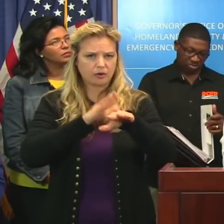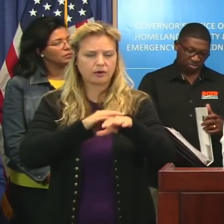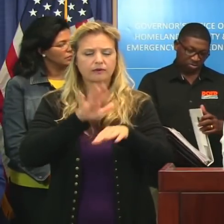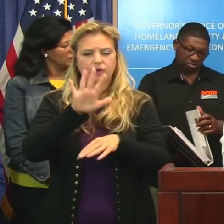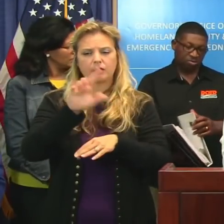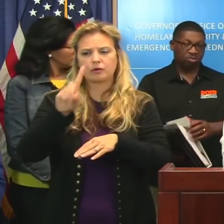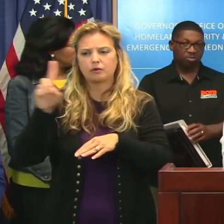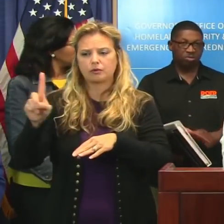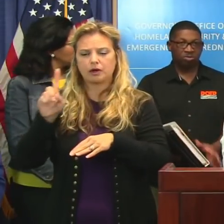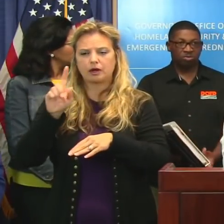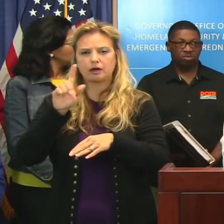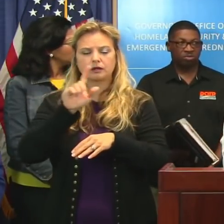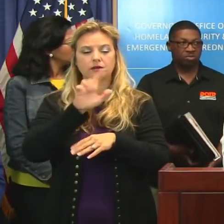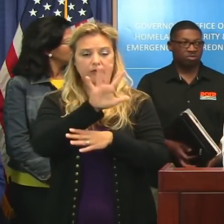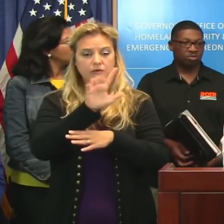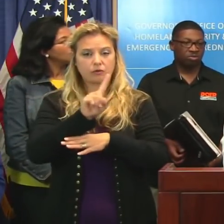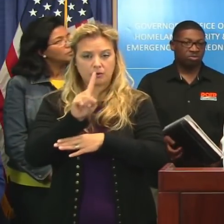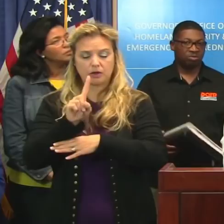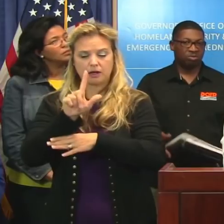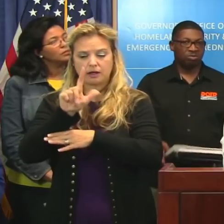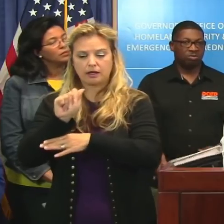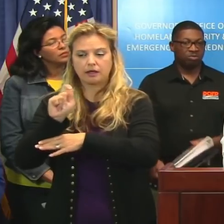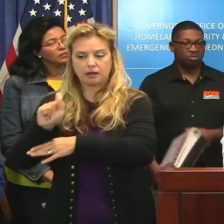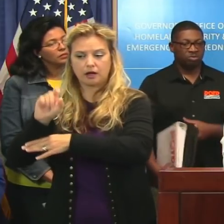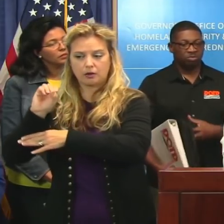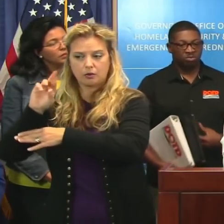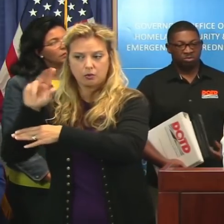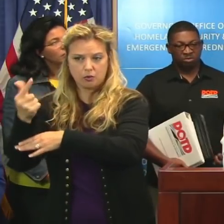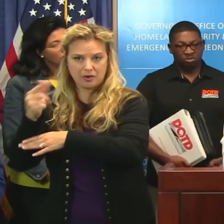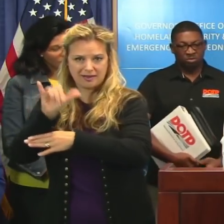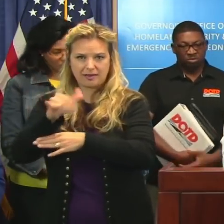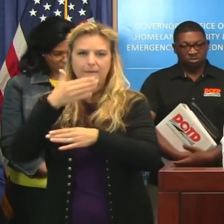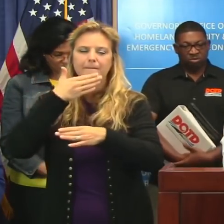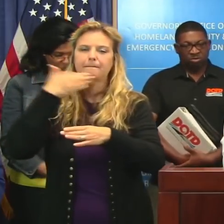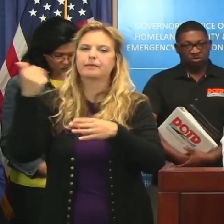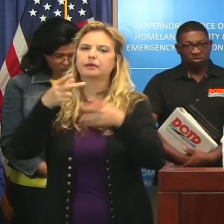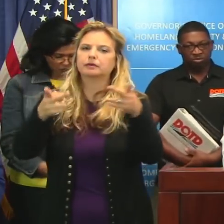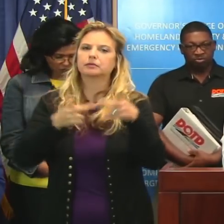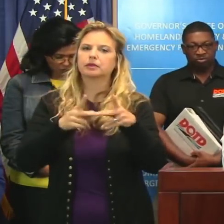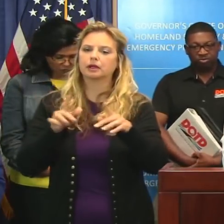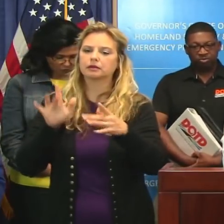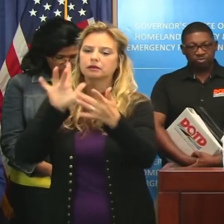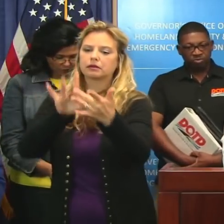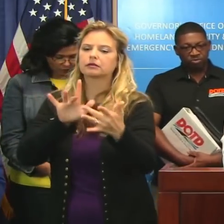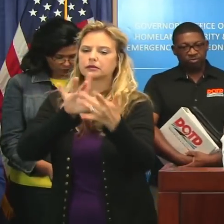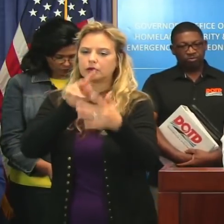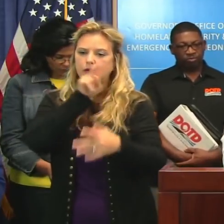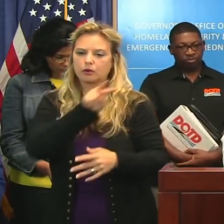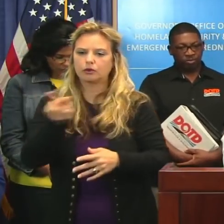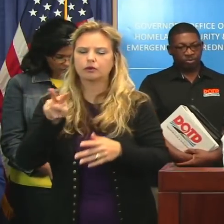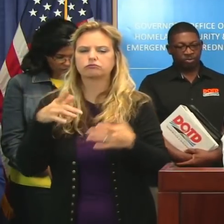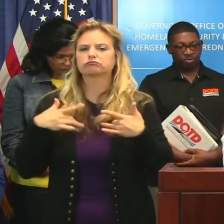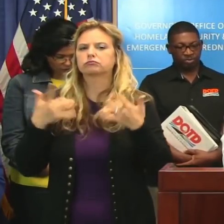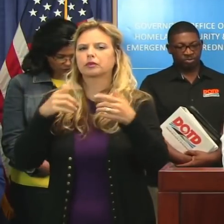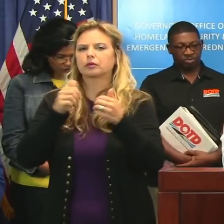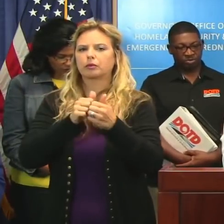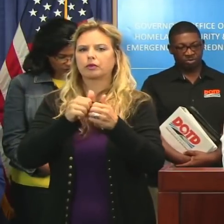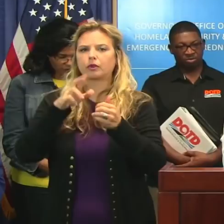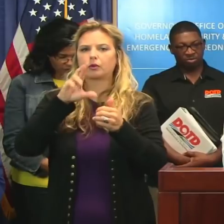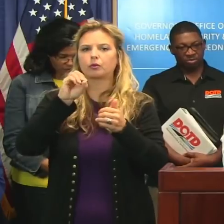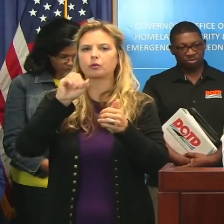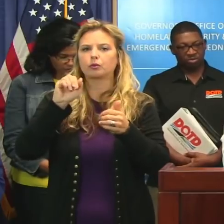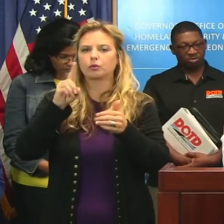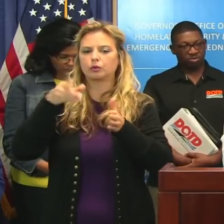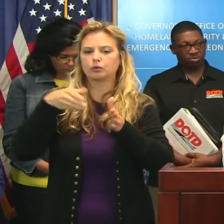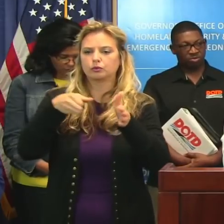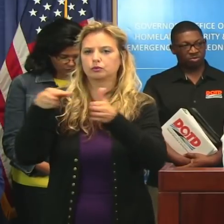511la.org, that is 511la.org, is the best source for real-time road information going forward. And